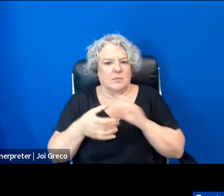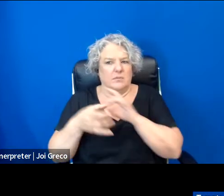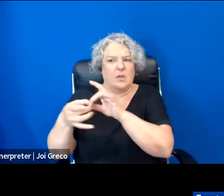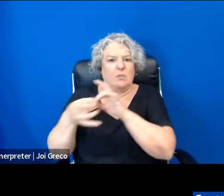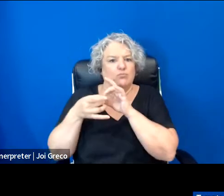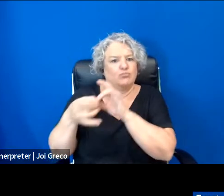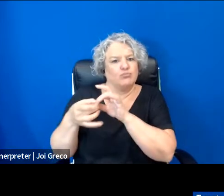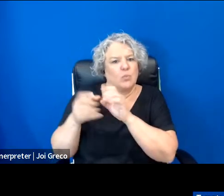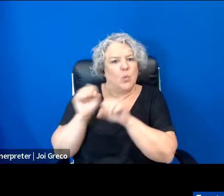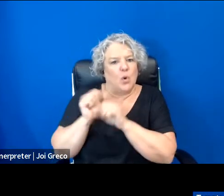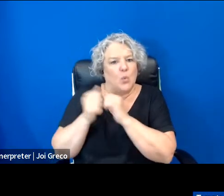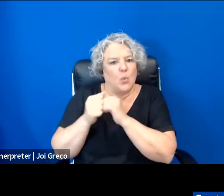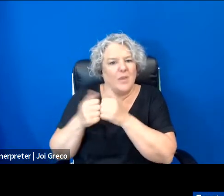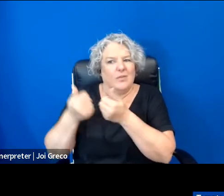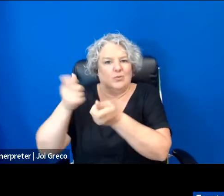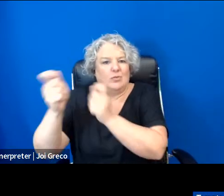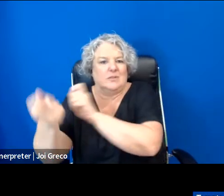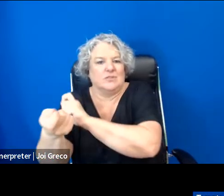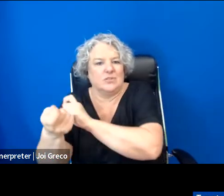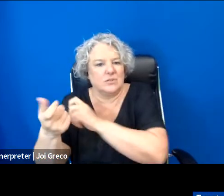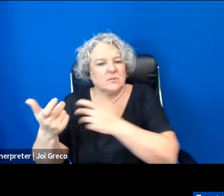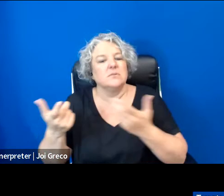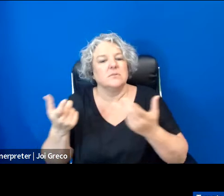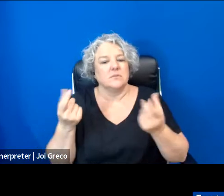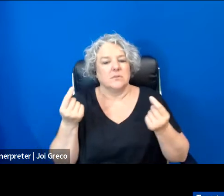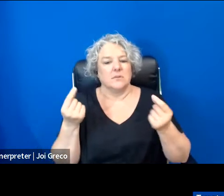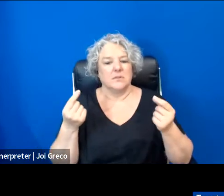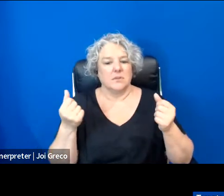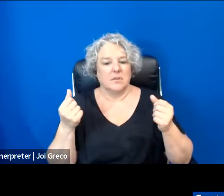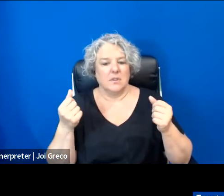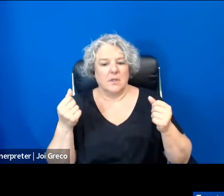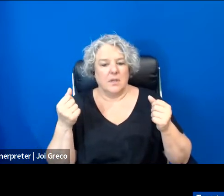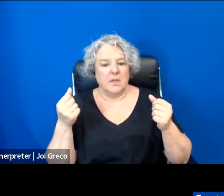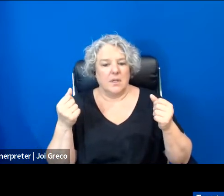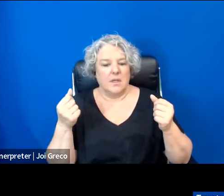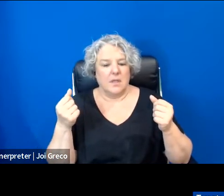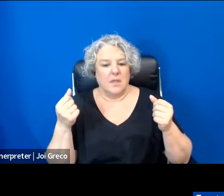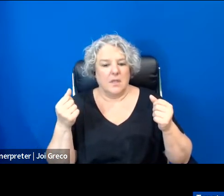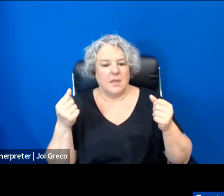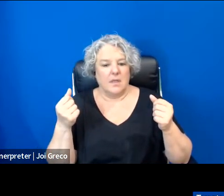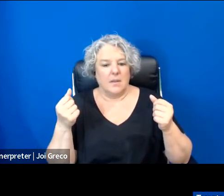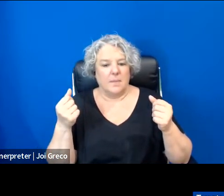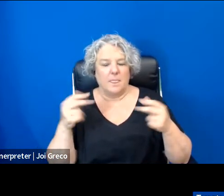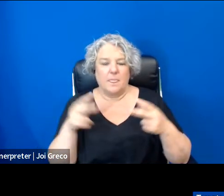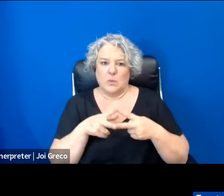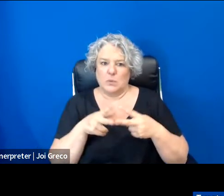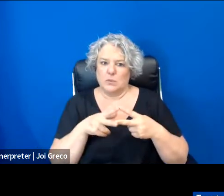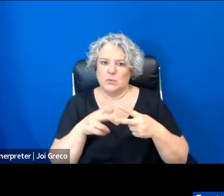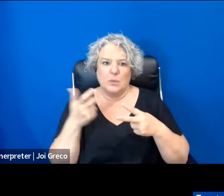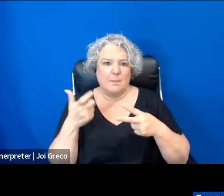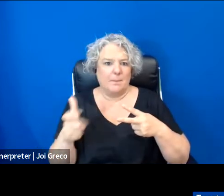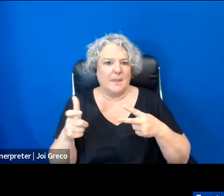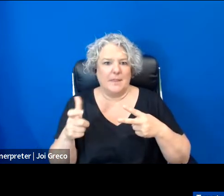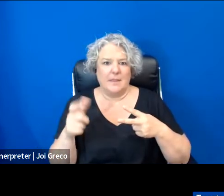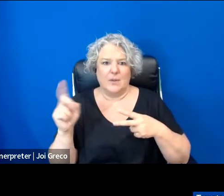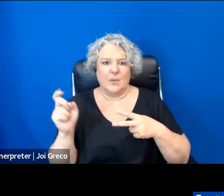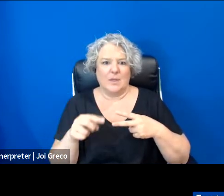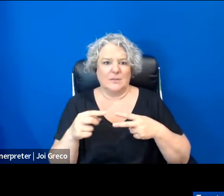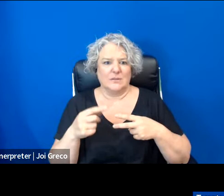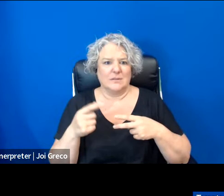the present scenario? Sorry, but you have time on these two big questions. You have half a minute to answer.